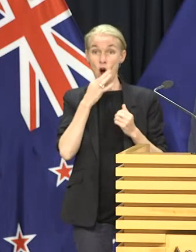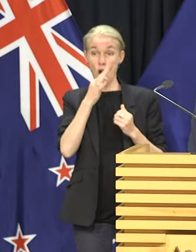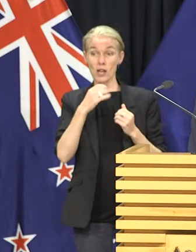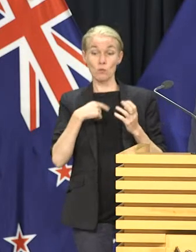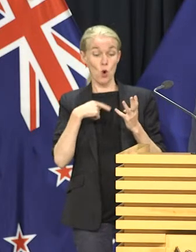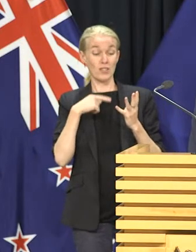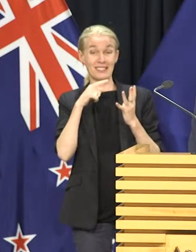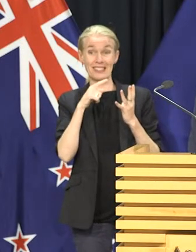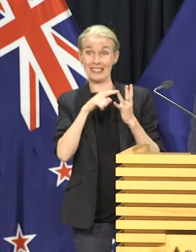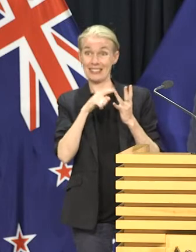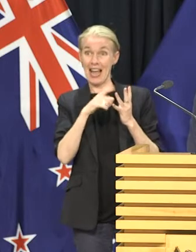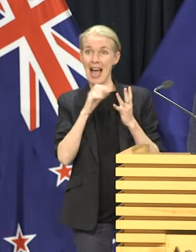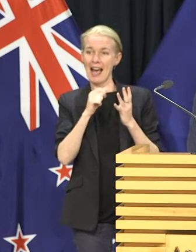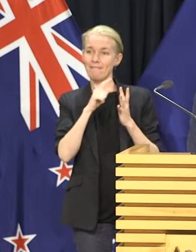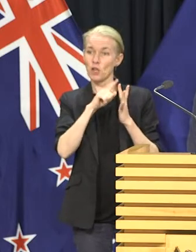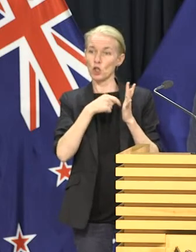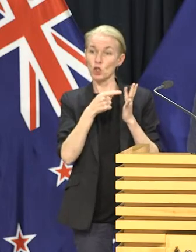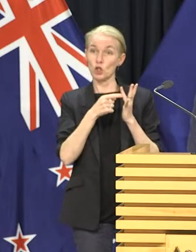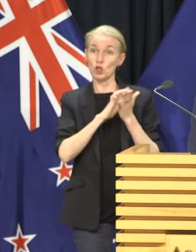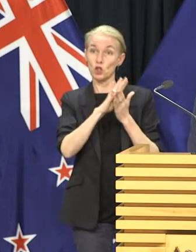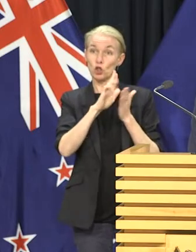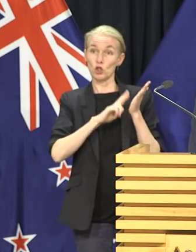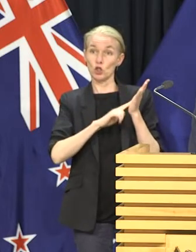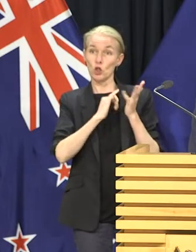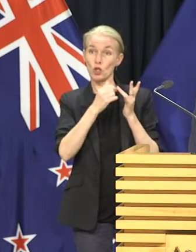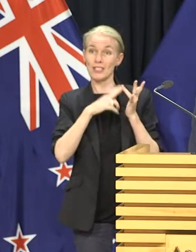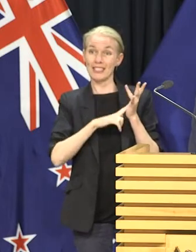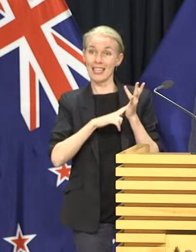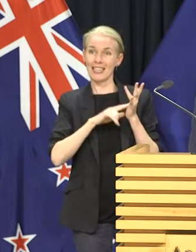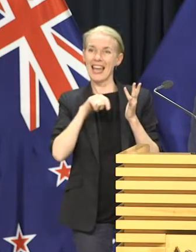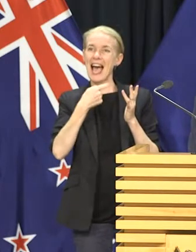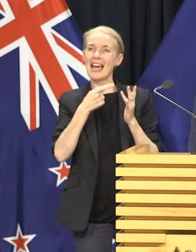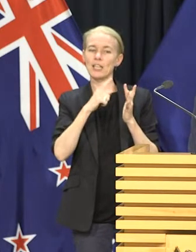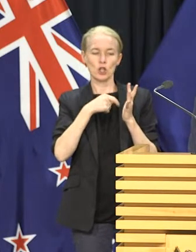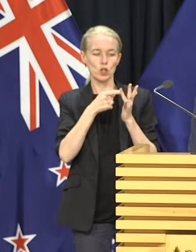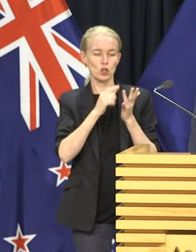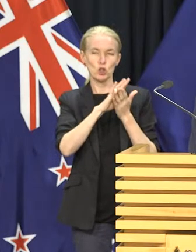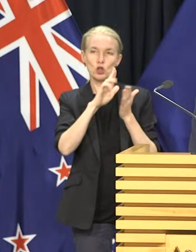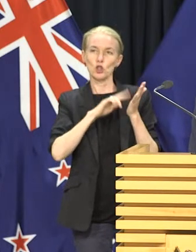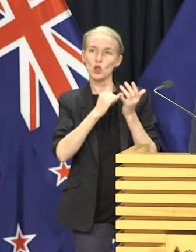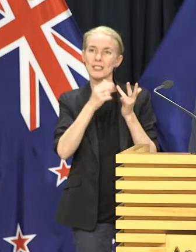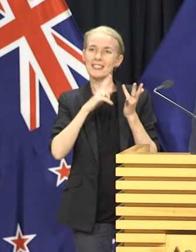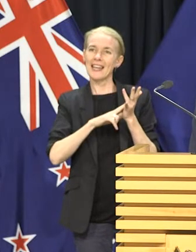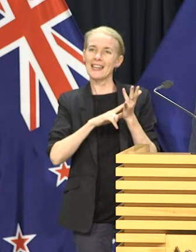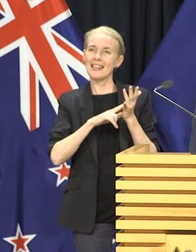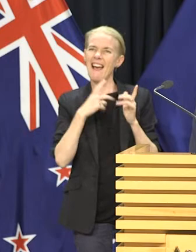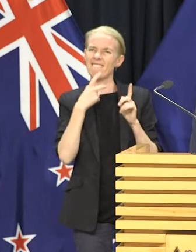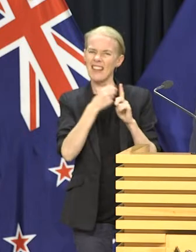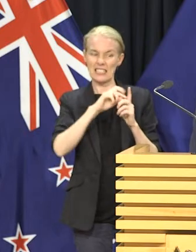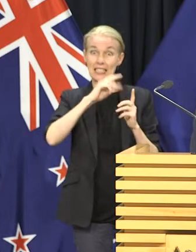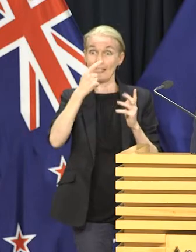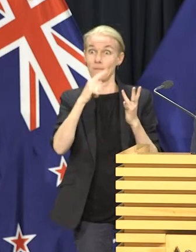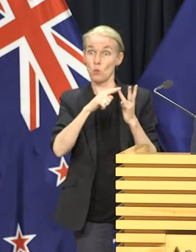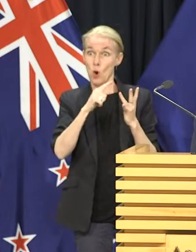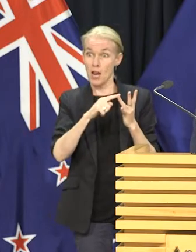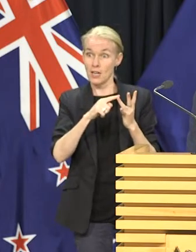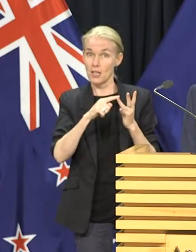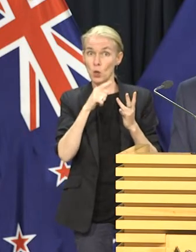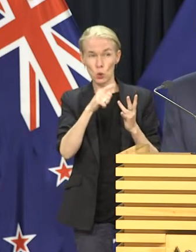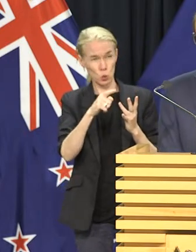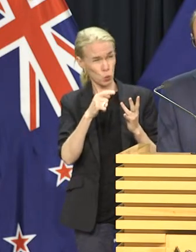made next week, if it is approved, do you have an expectation that some supplies of the vaccine might begin to arrive, and when that